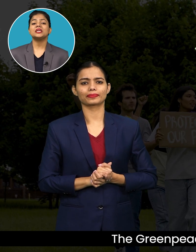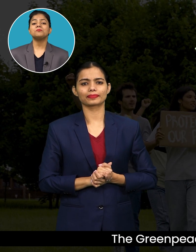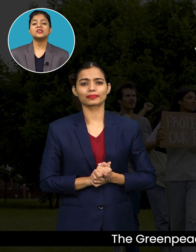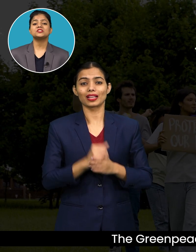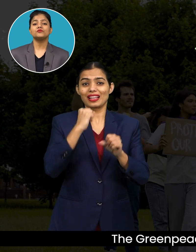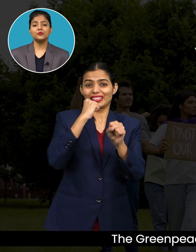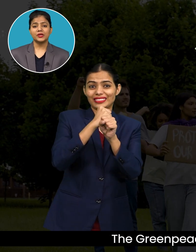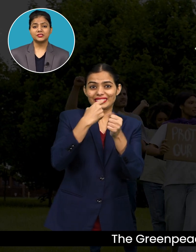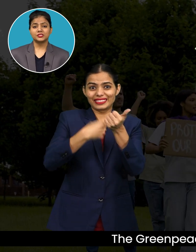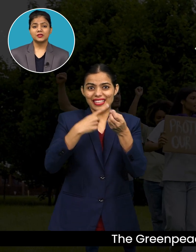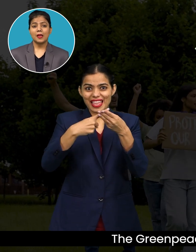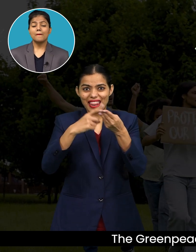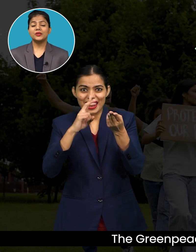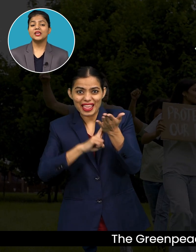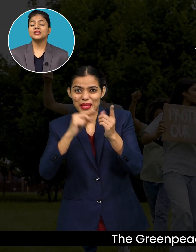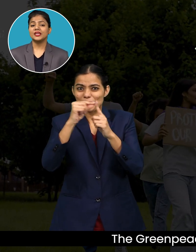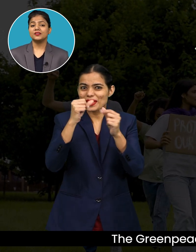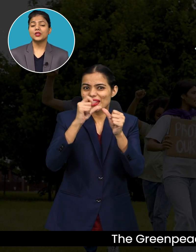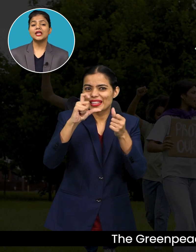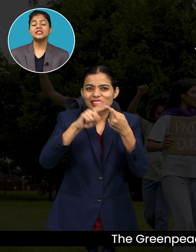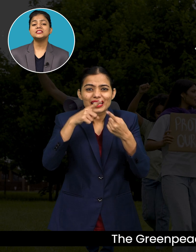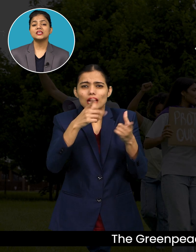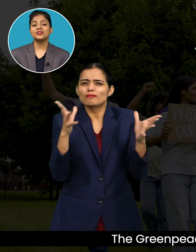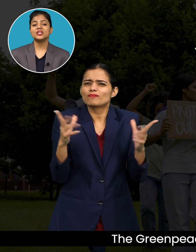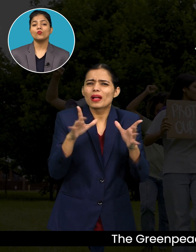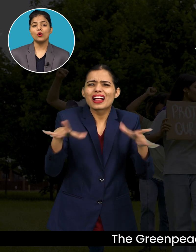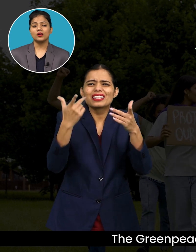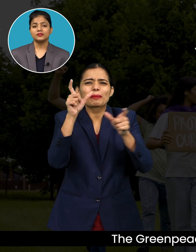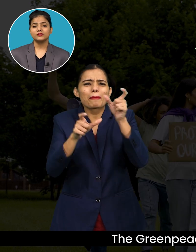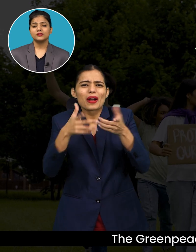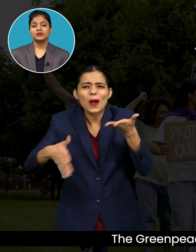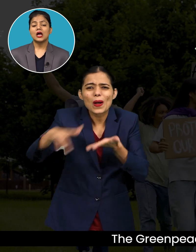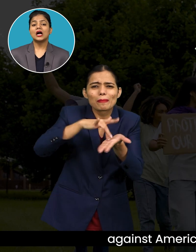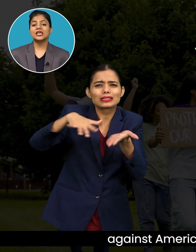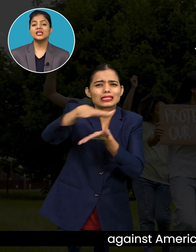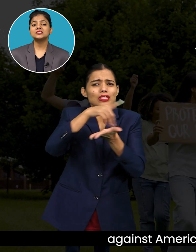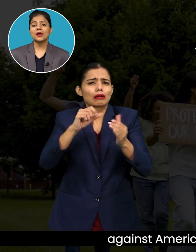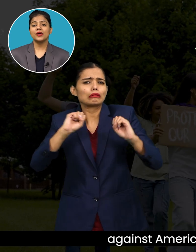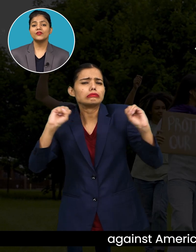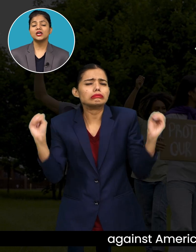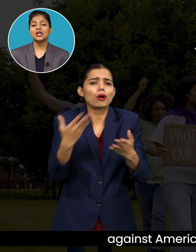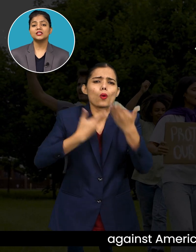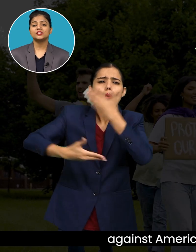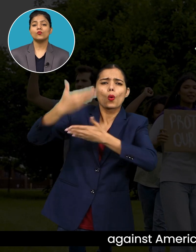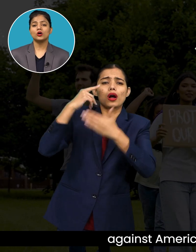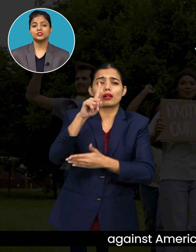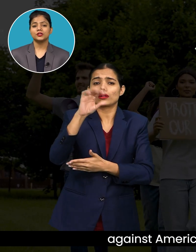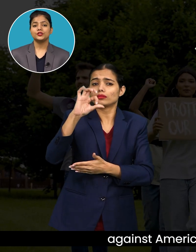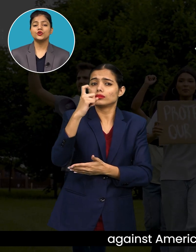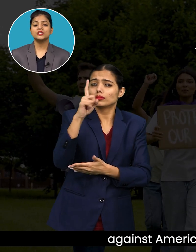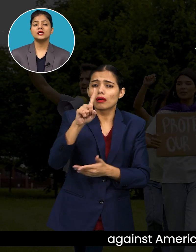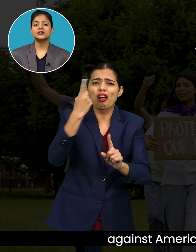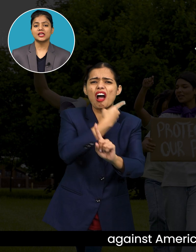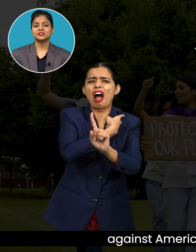The Greenpeace movement began in 1971 against American